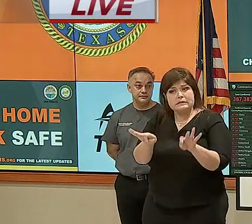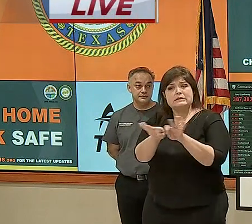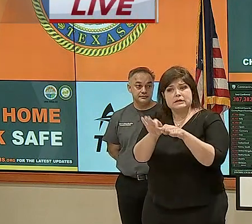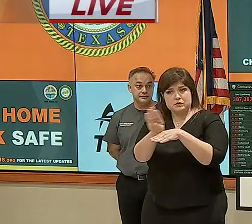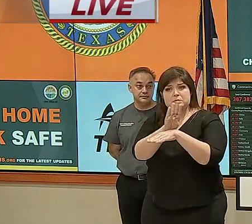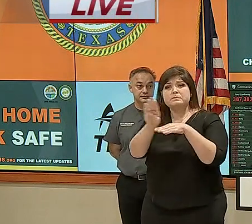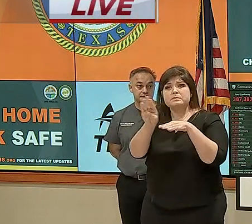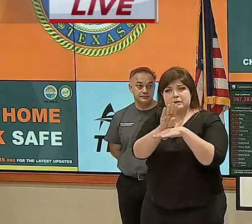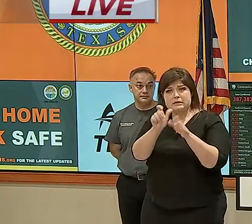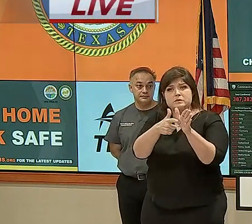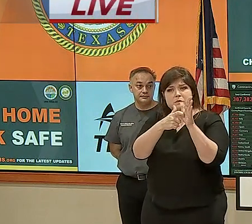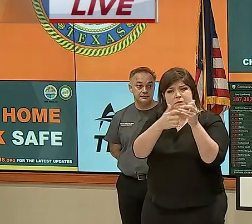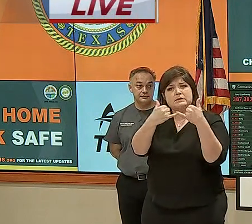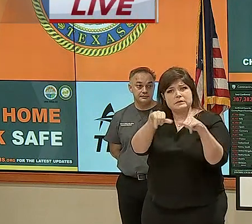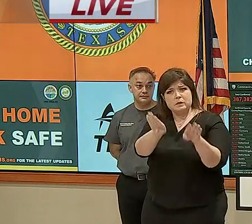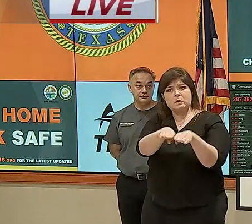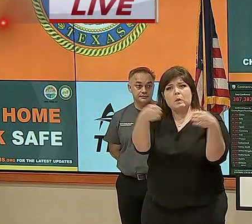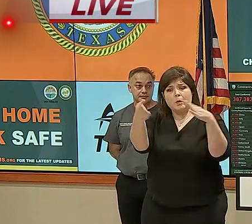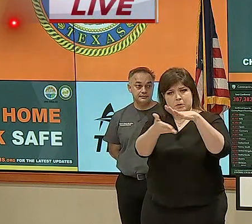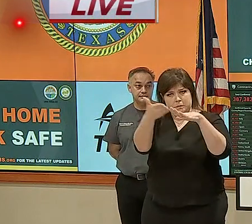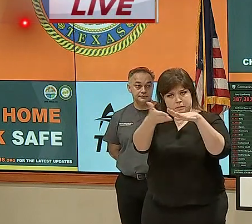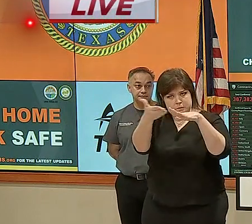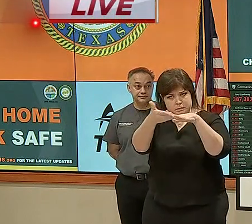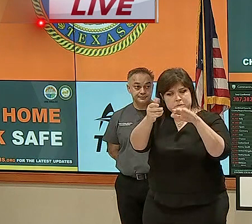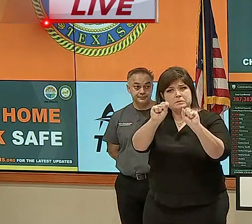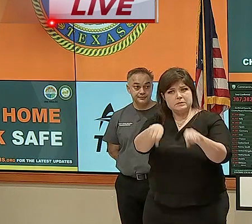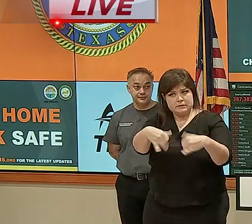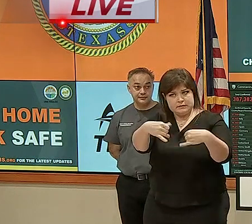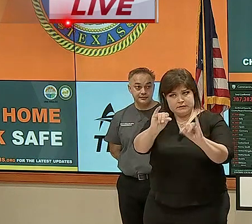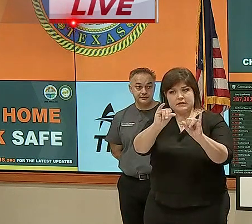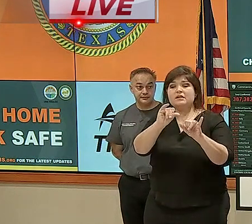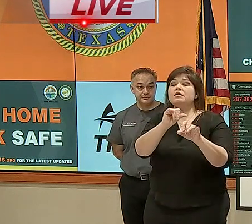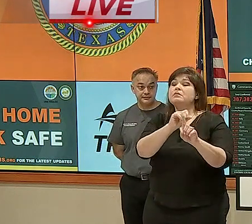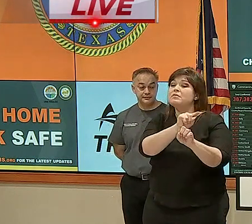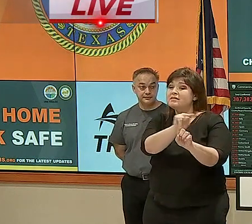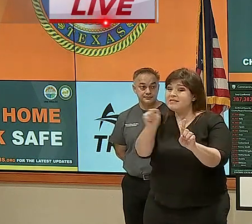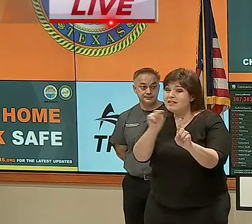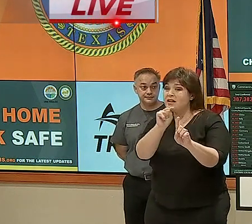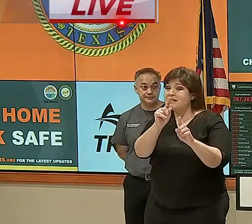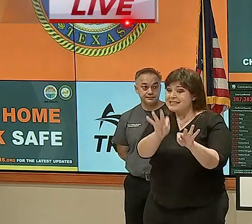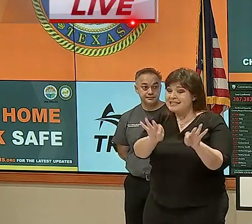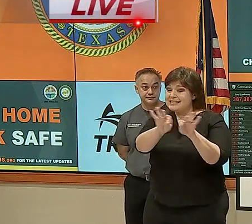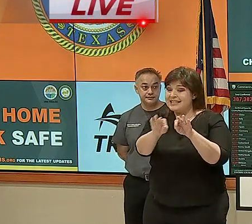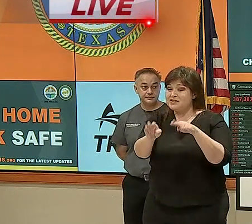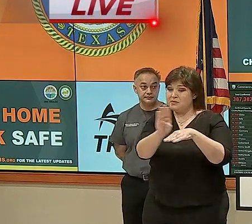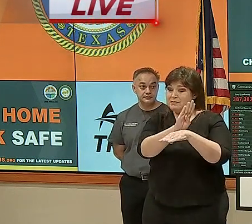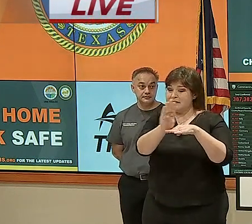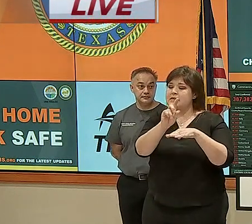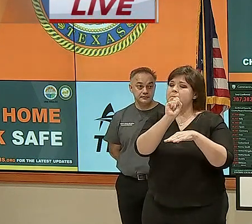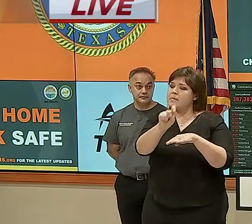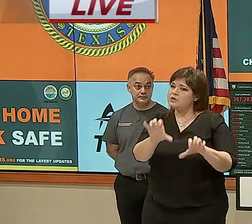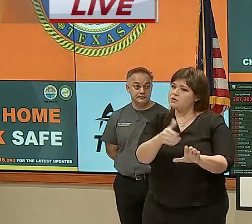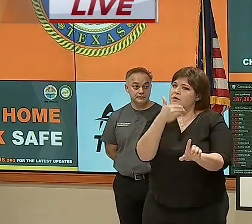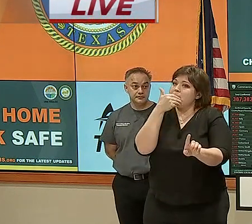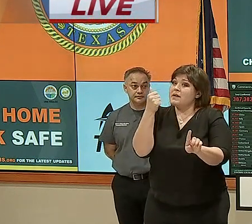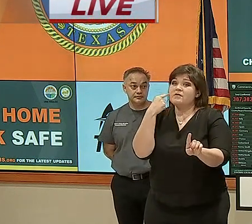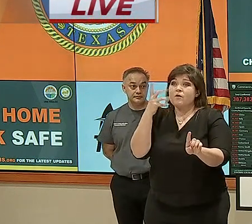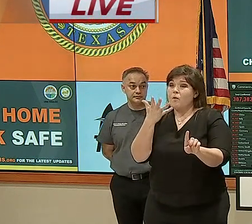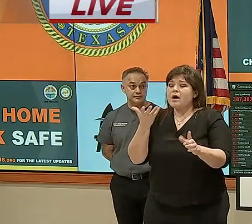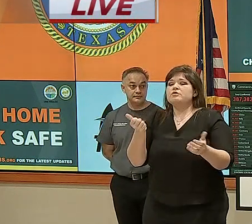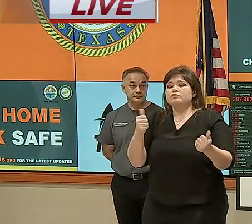those essential businesses must do their absolute best to enforce social